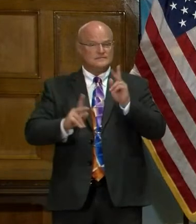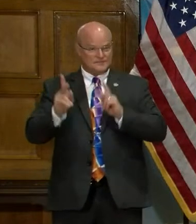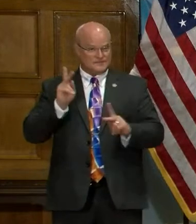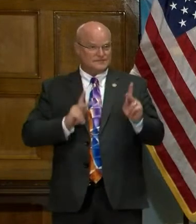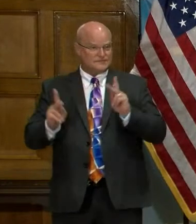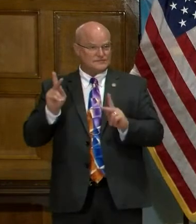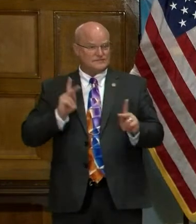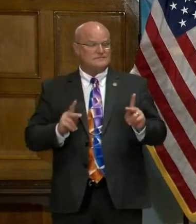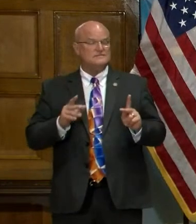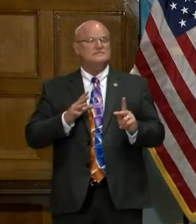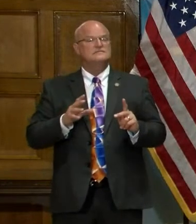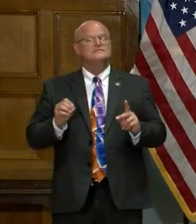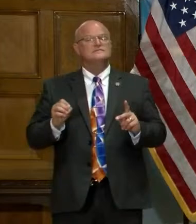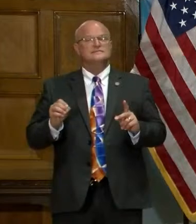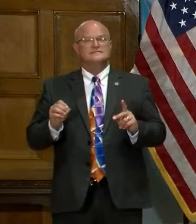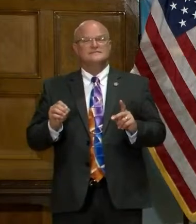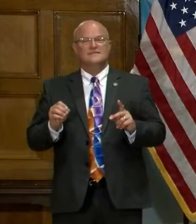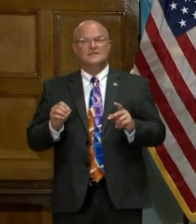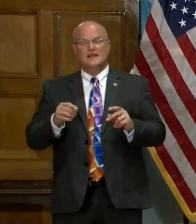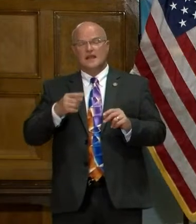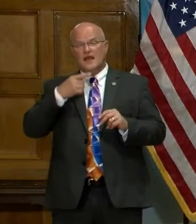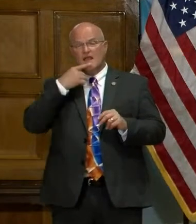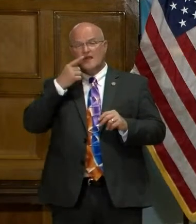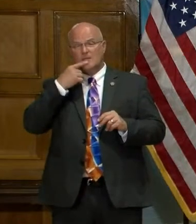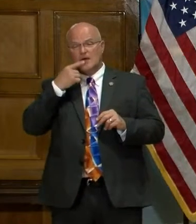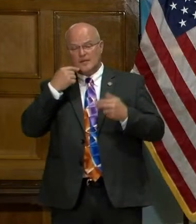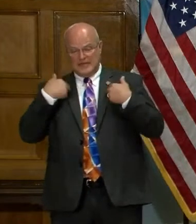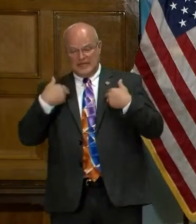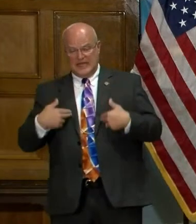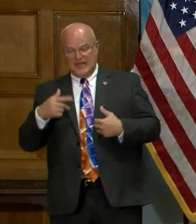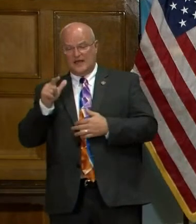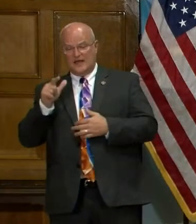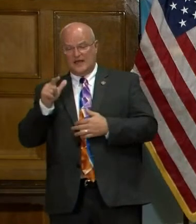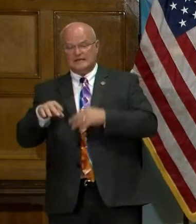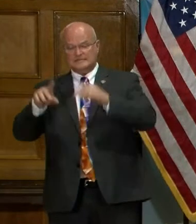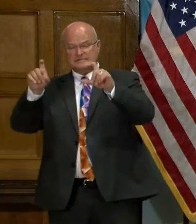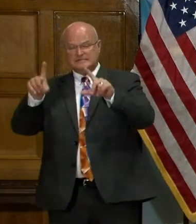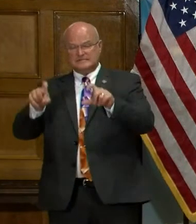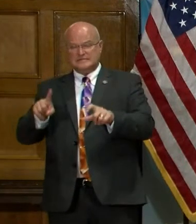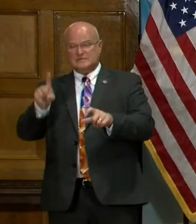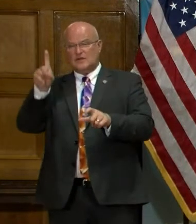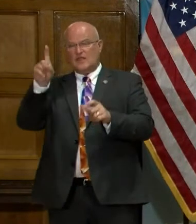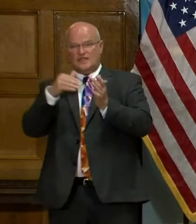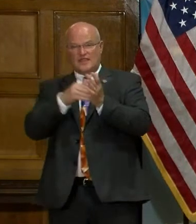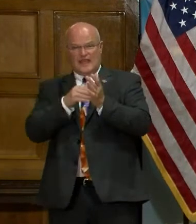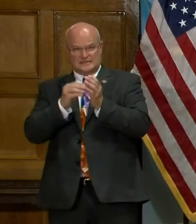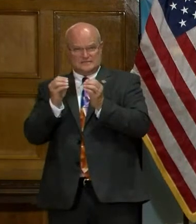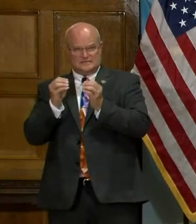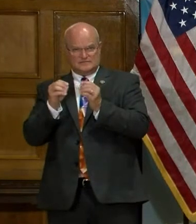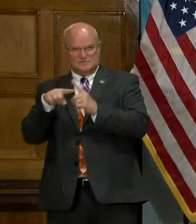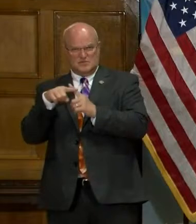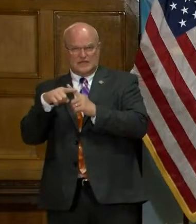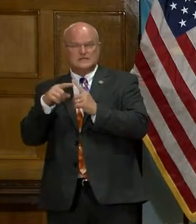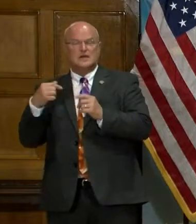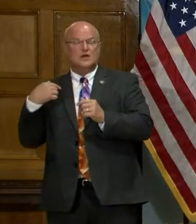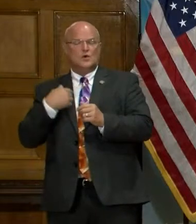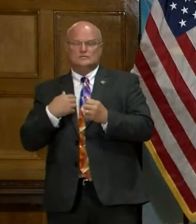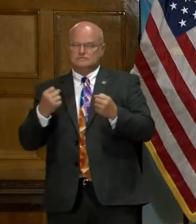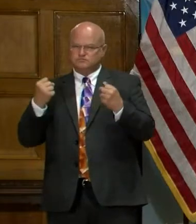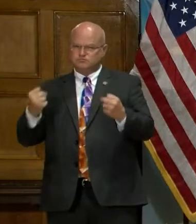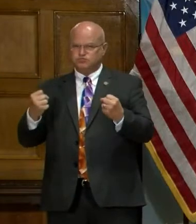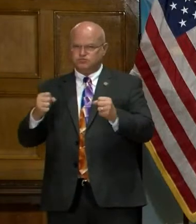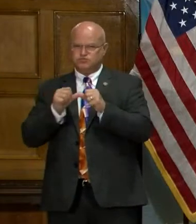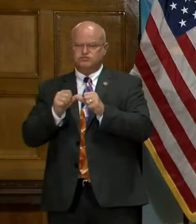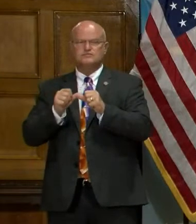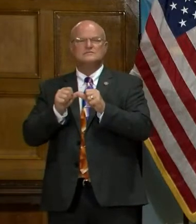individuals, and the public health lab tested over 1,000 individuals. So we're going strong, and